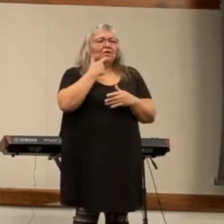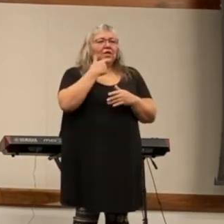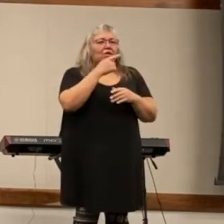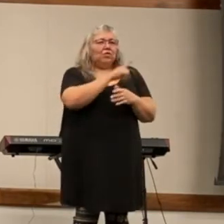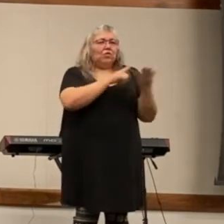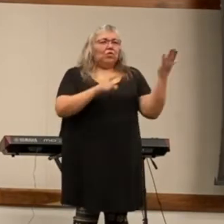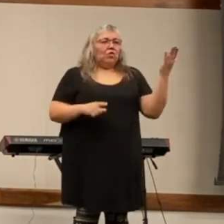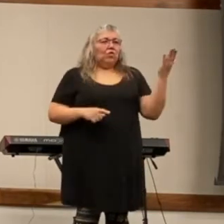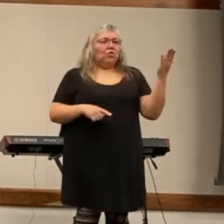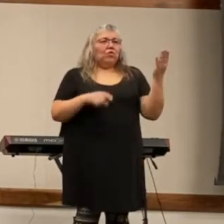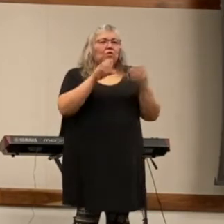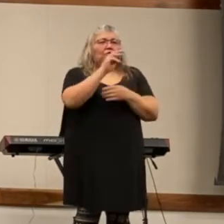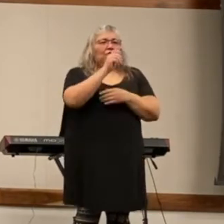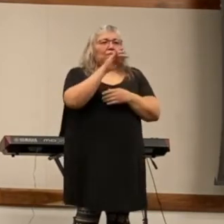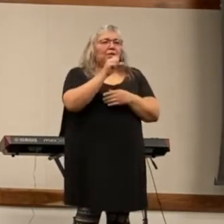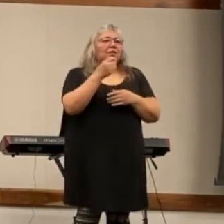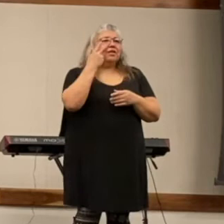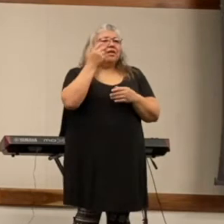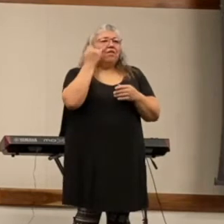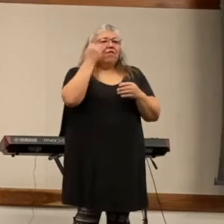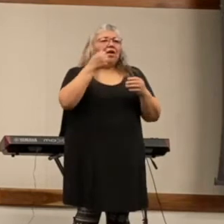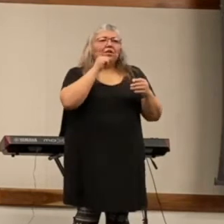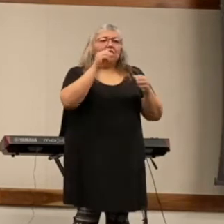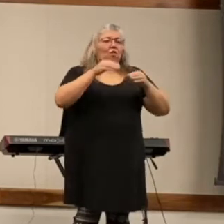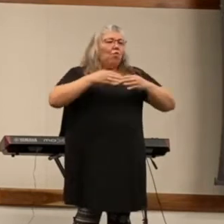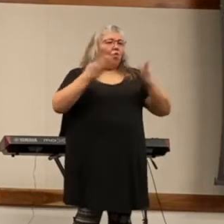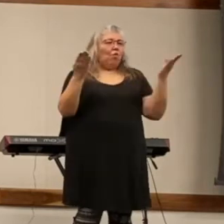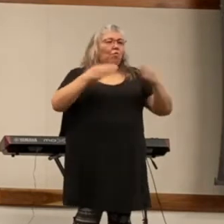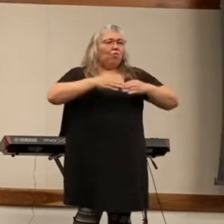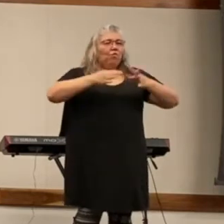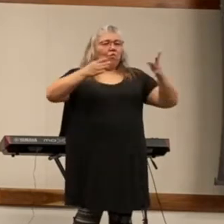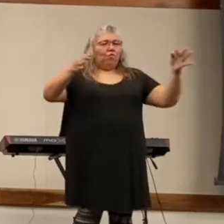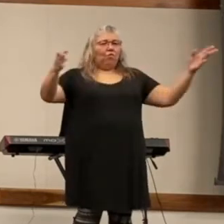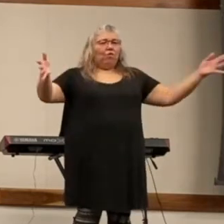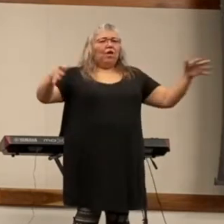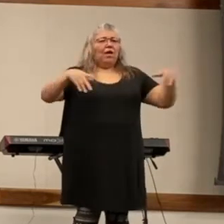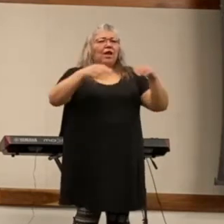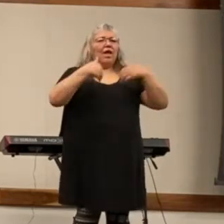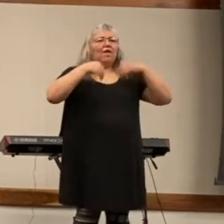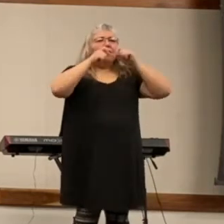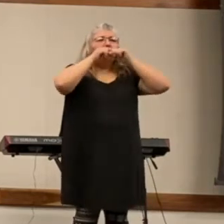armies. See if I will not open the floodgates of heaven and pour out a blessing